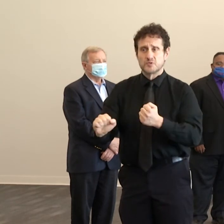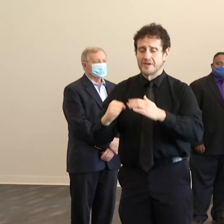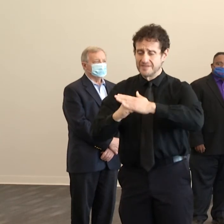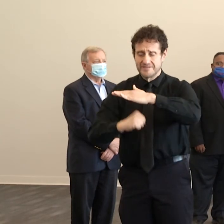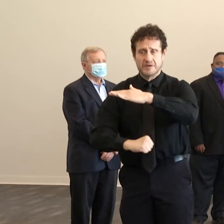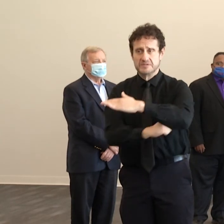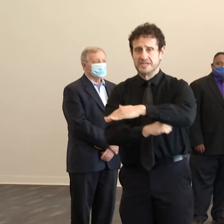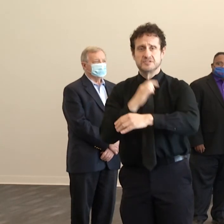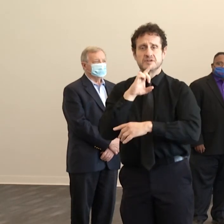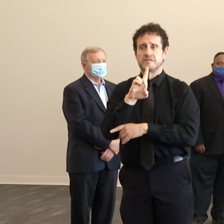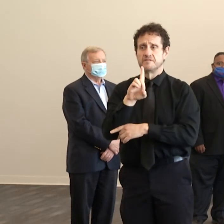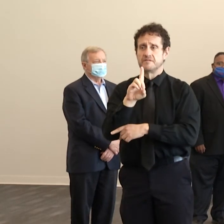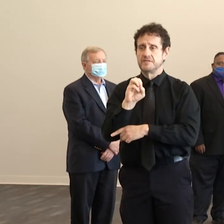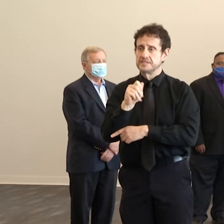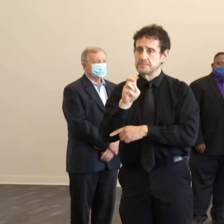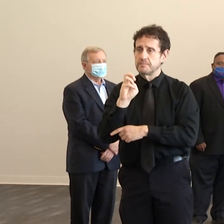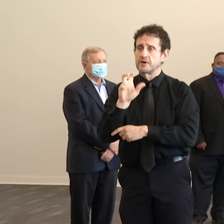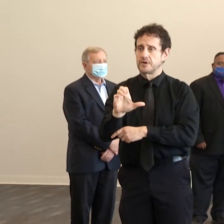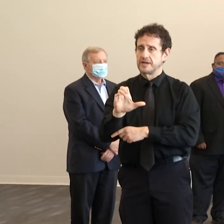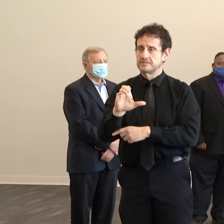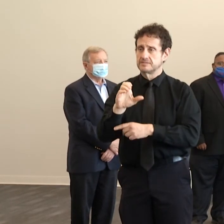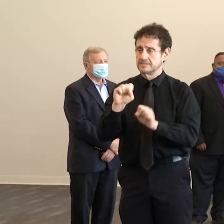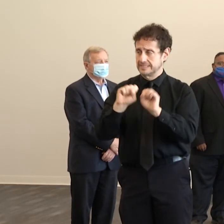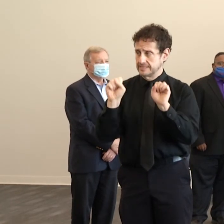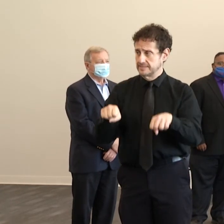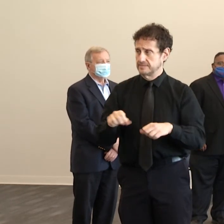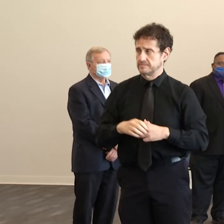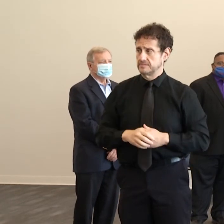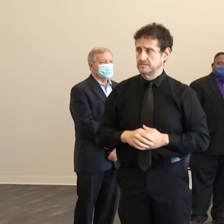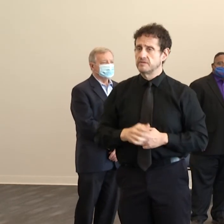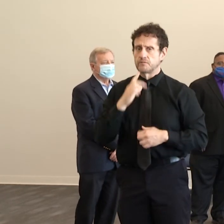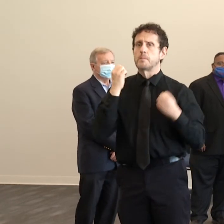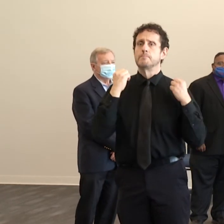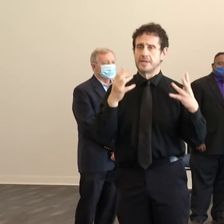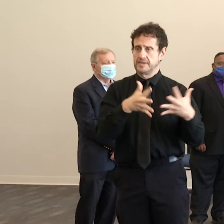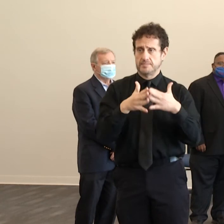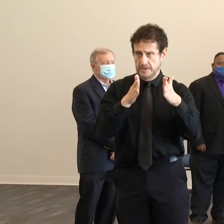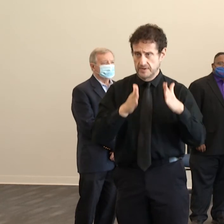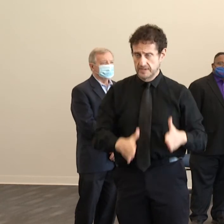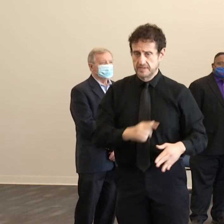millions of Americans. And so, again,